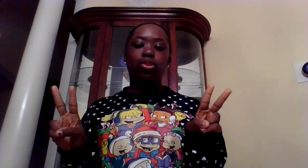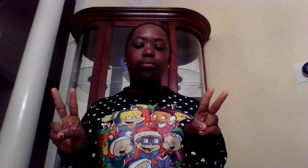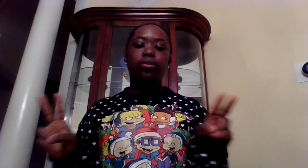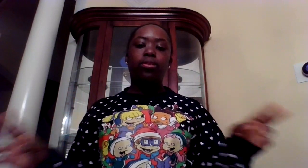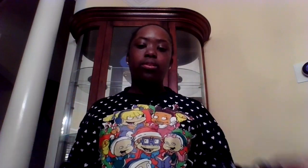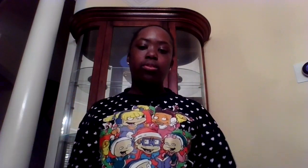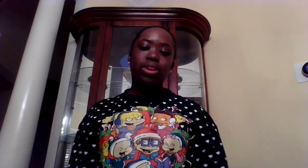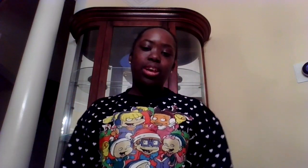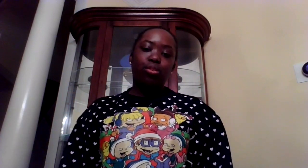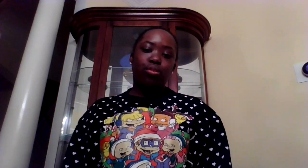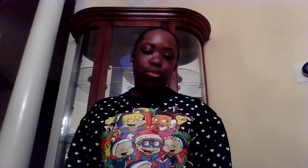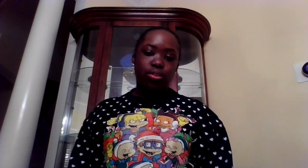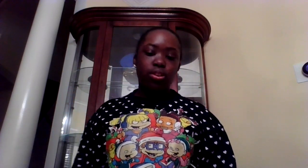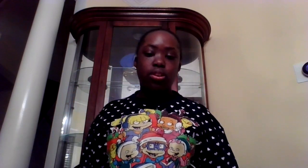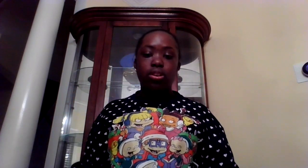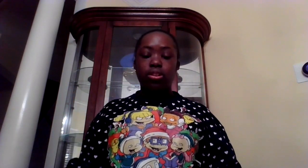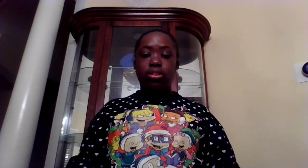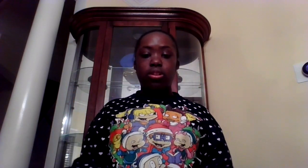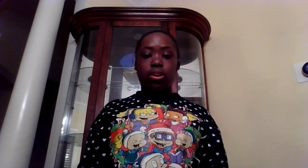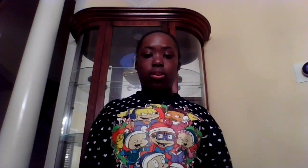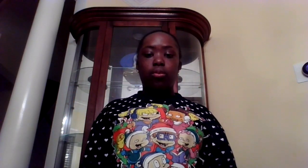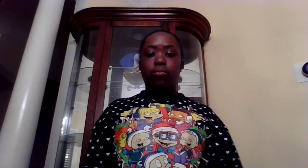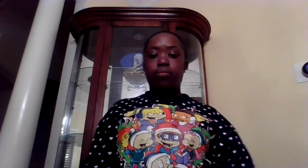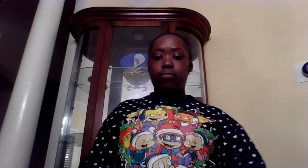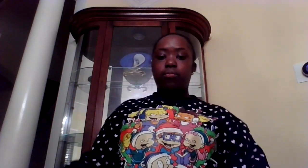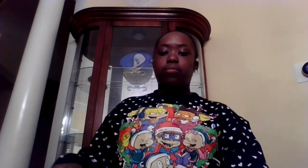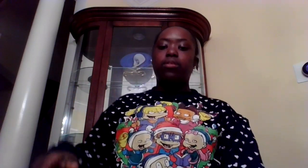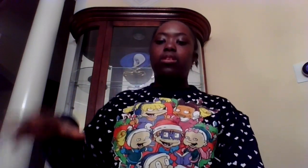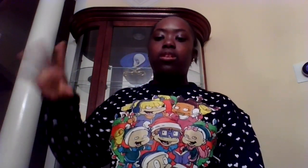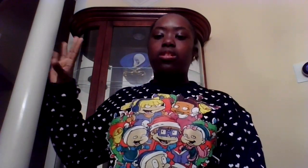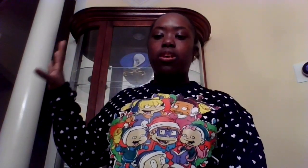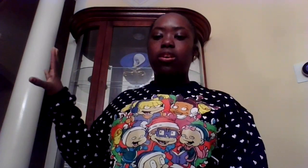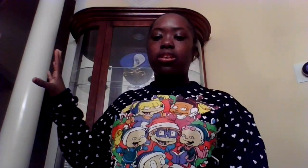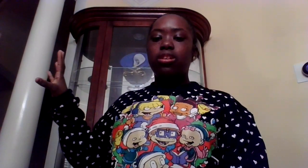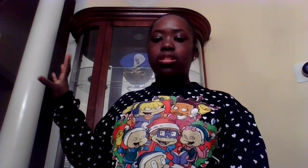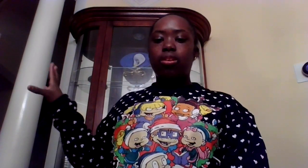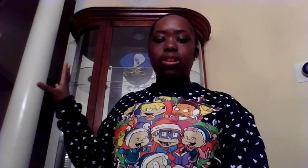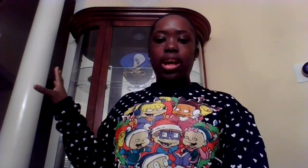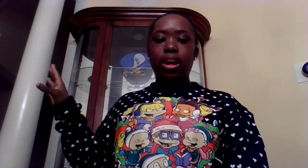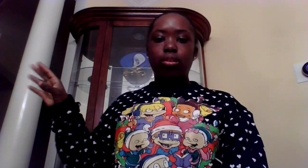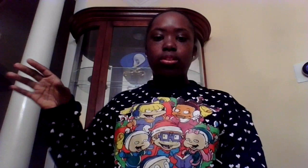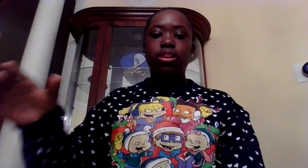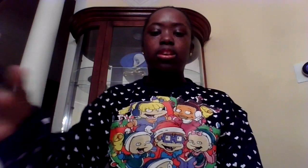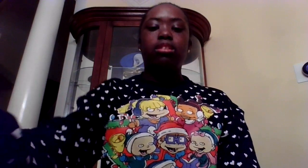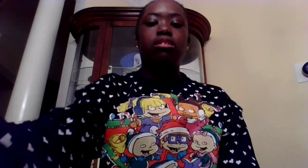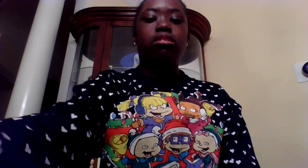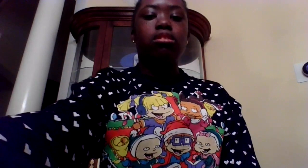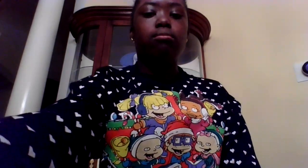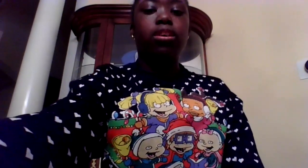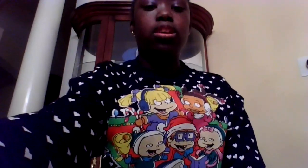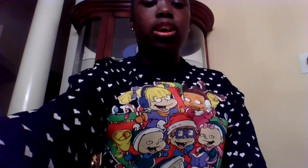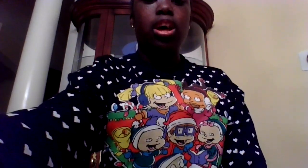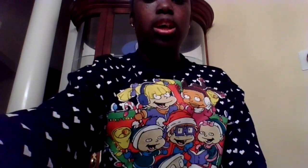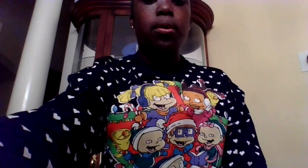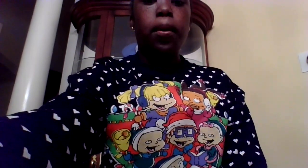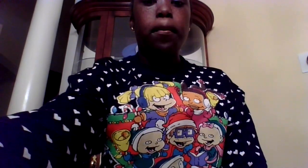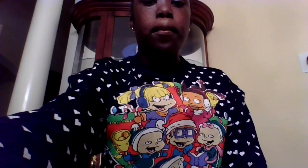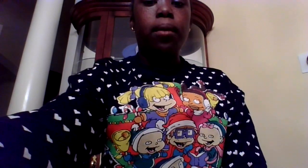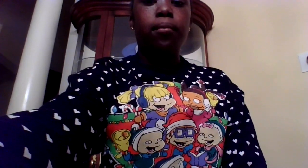YouTube channel. So, sorry it's so loud. So my mom